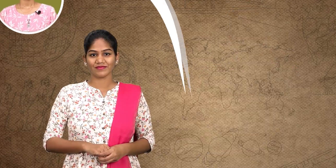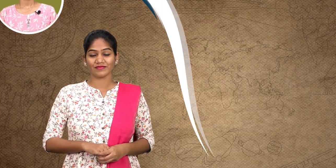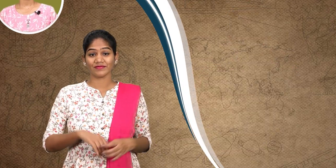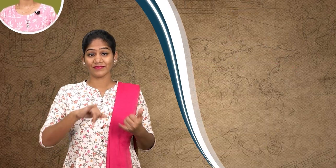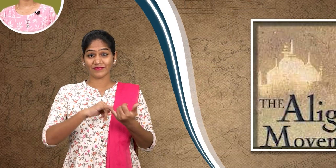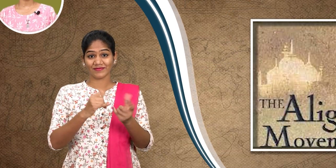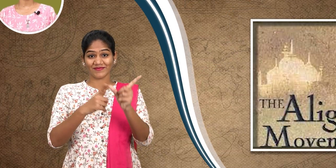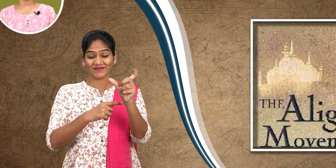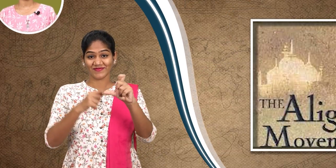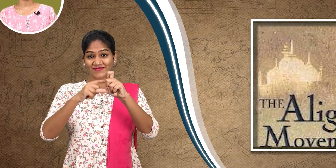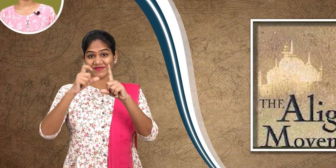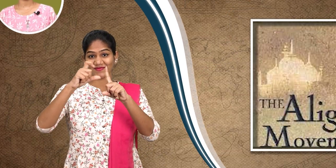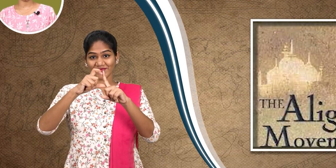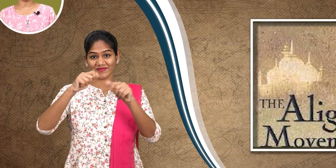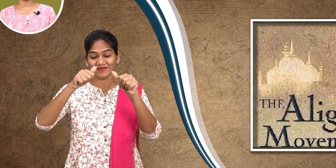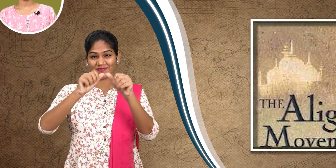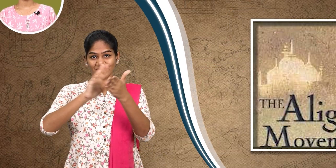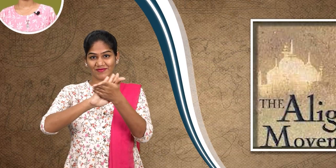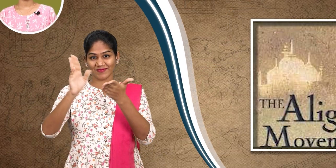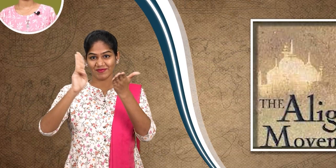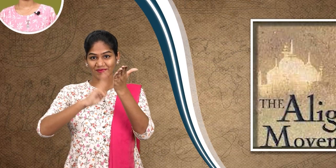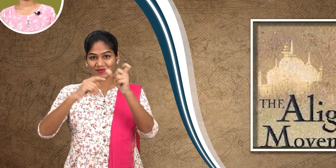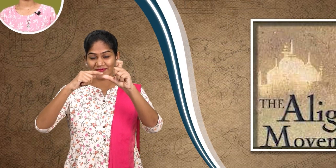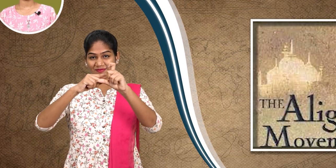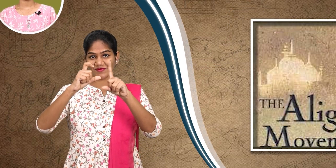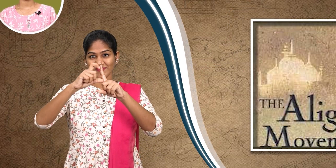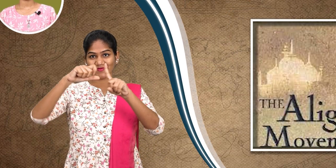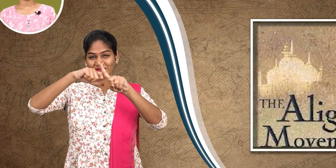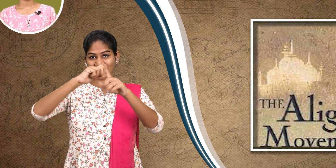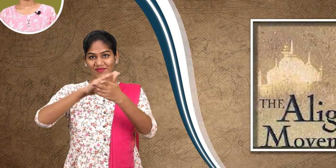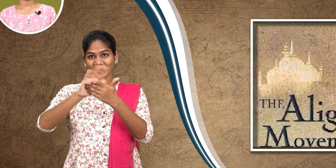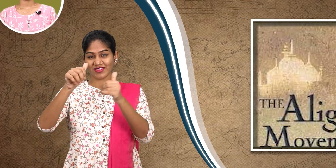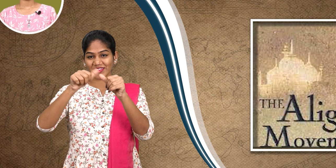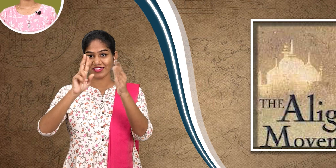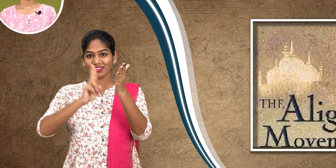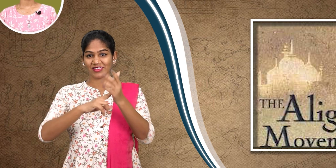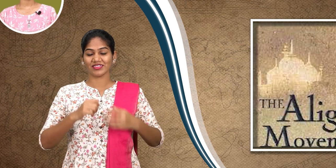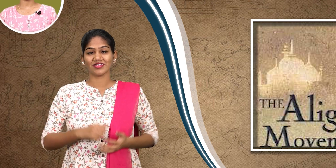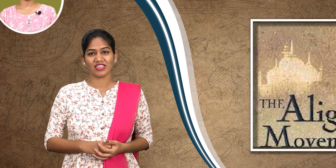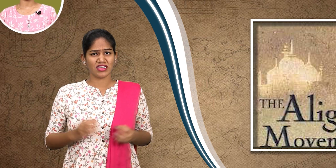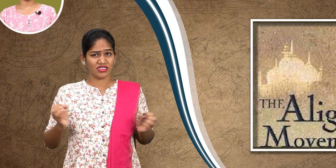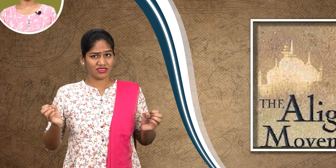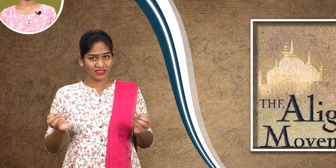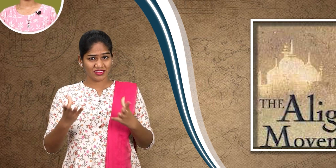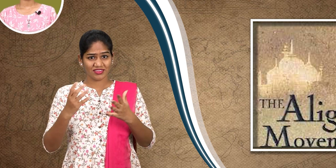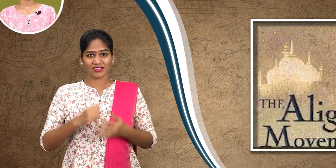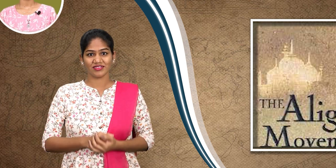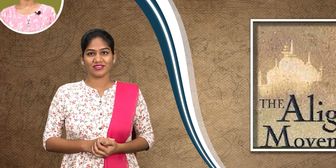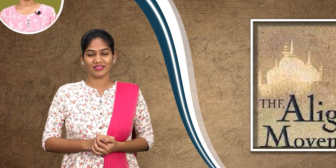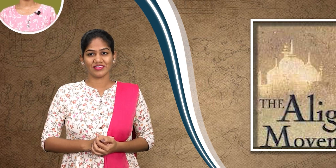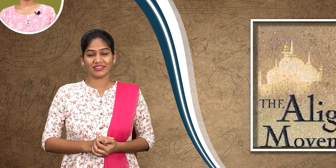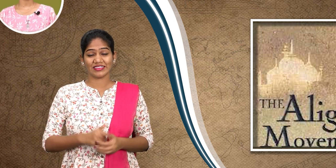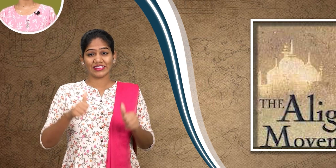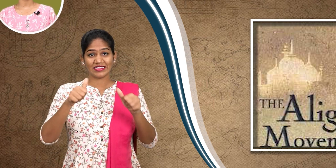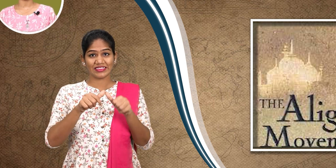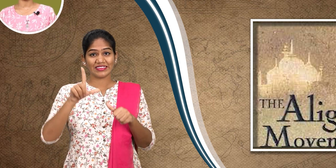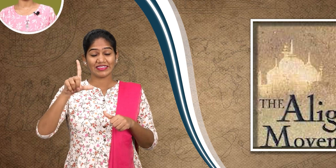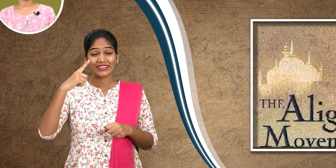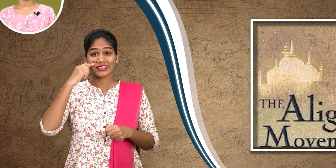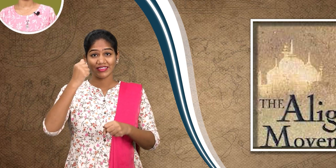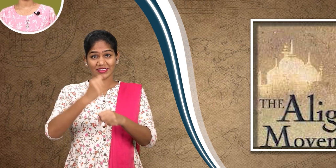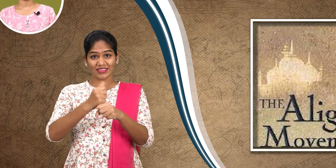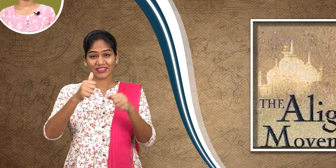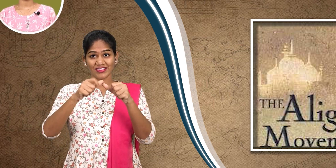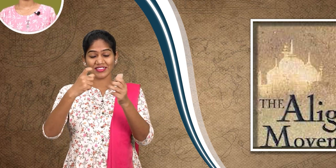Syed Ahmed Khan started the Aligarh